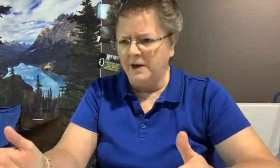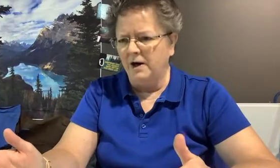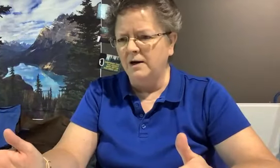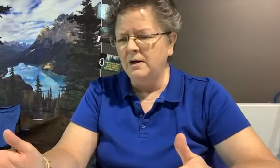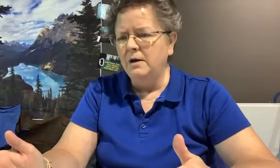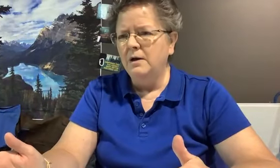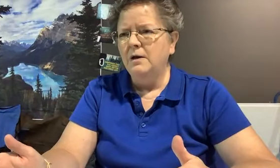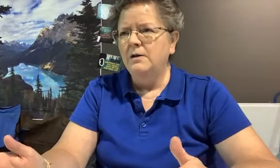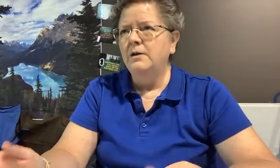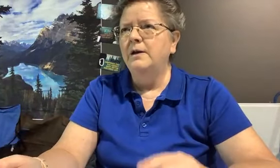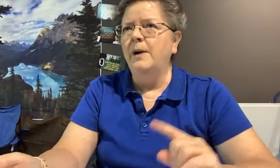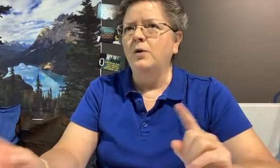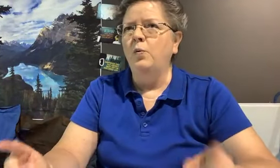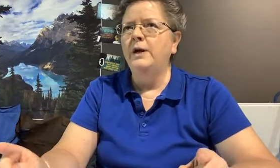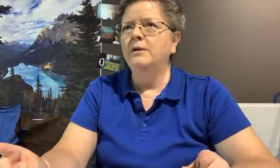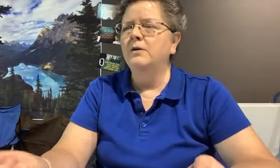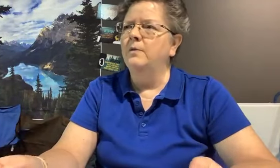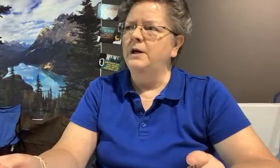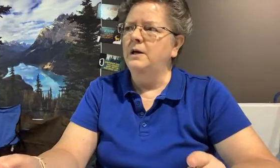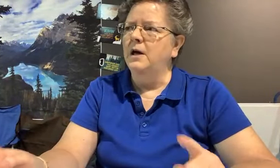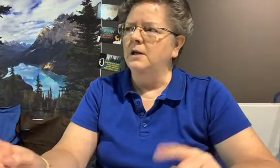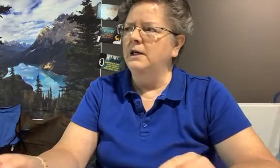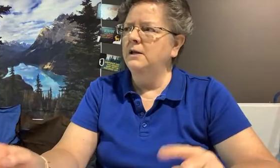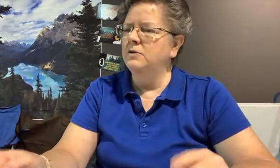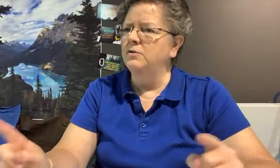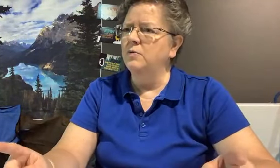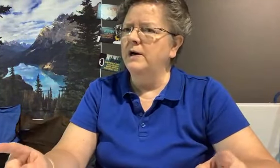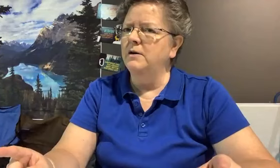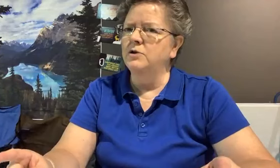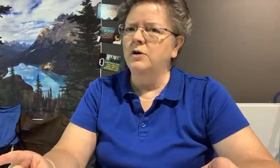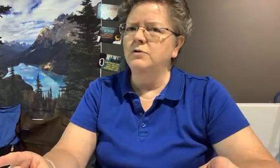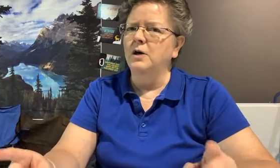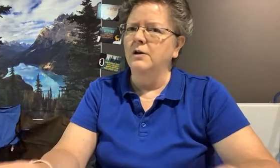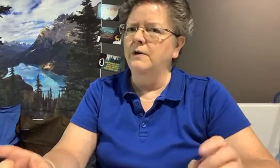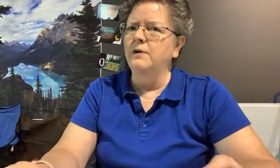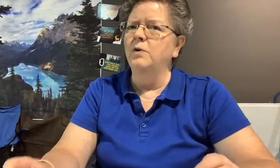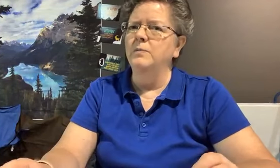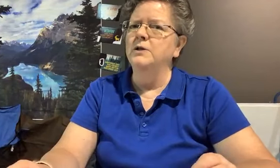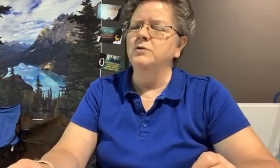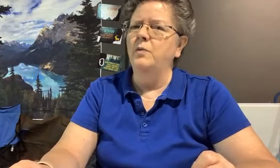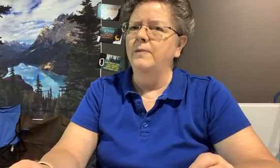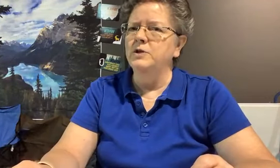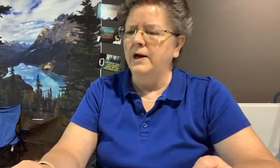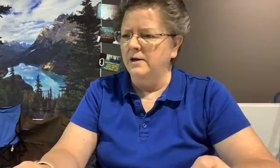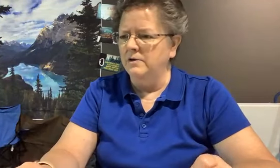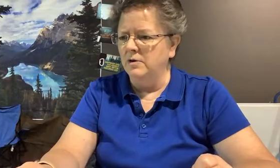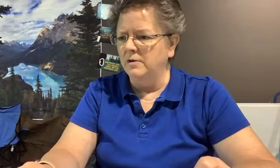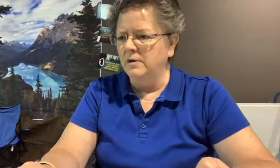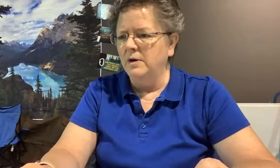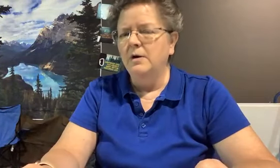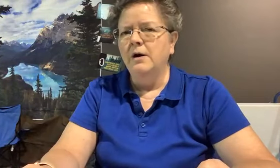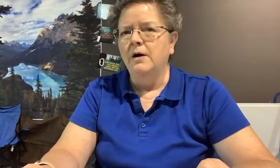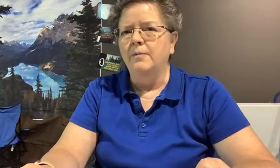Omaha, in about a week, there will be a link to those radio shows on the Living Word Ministry website under